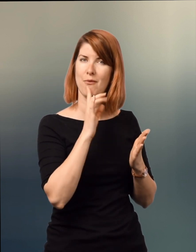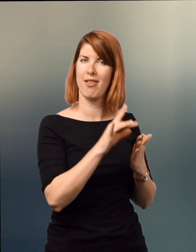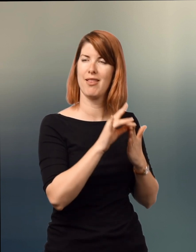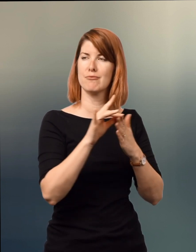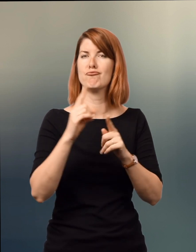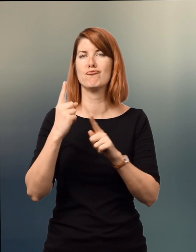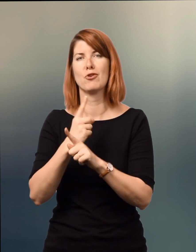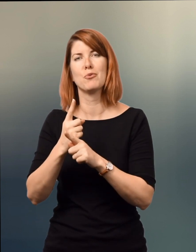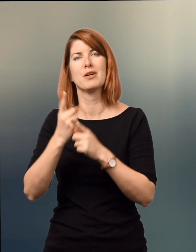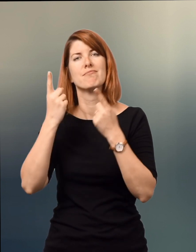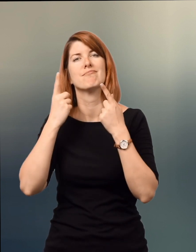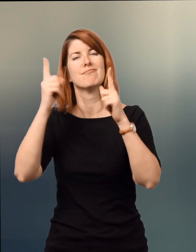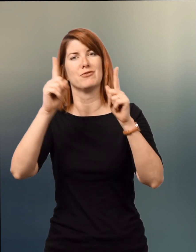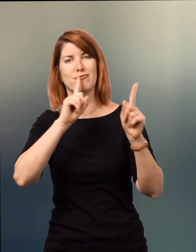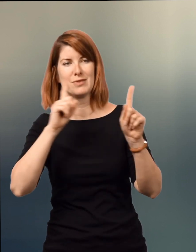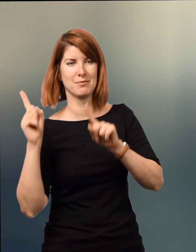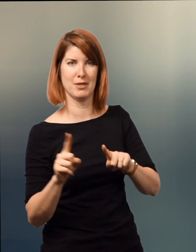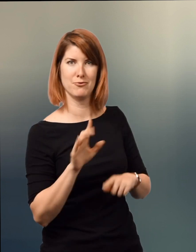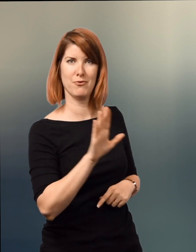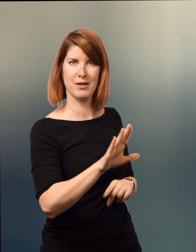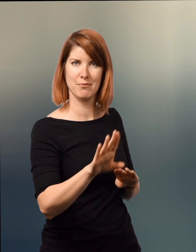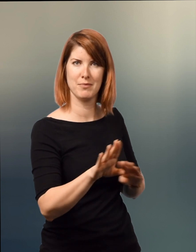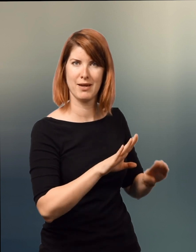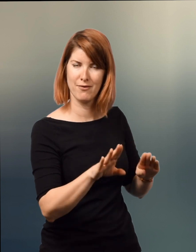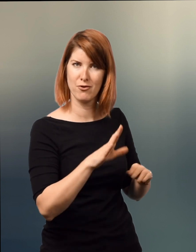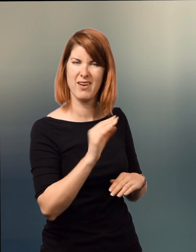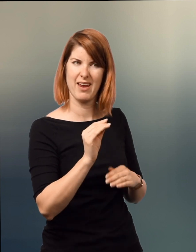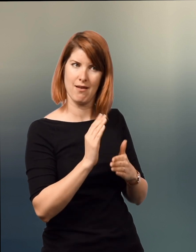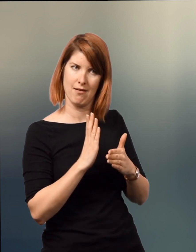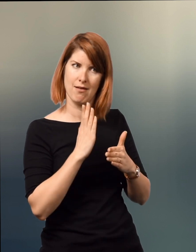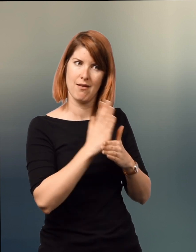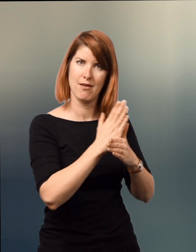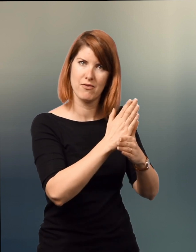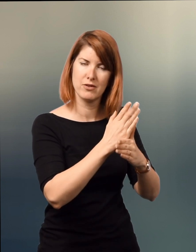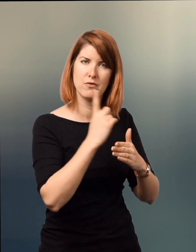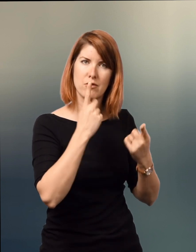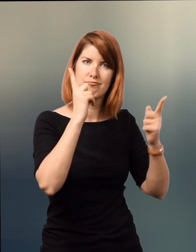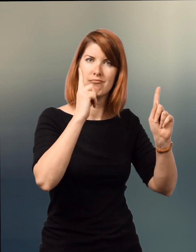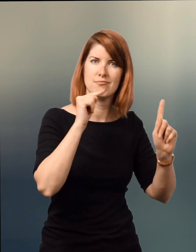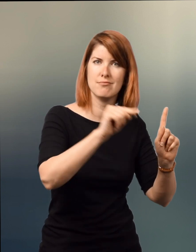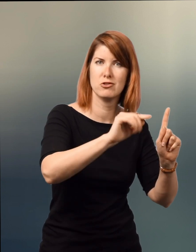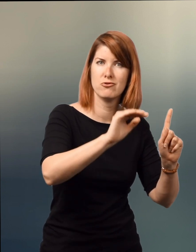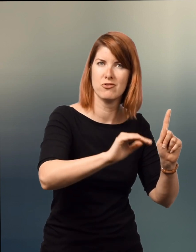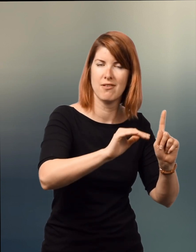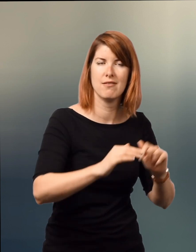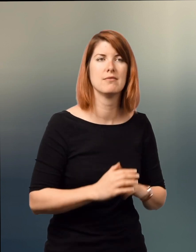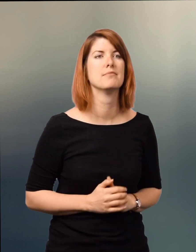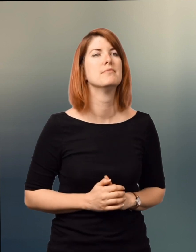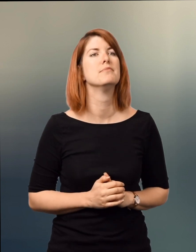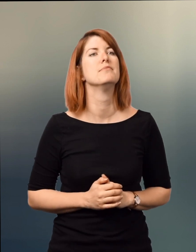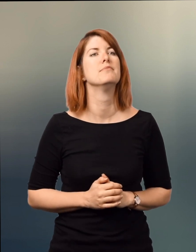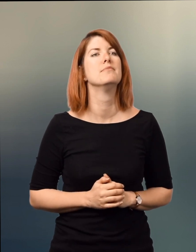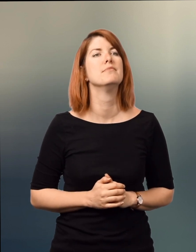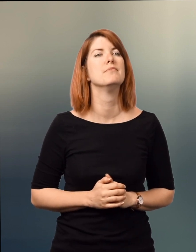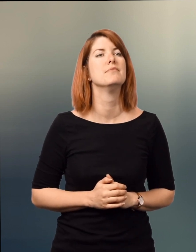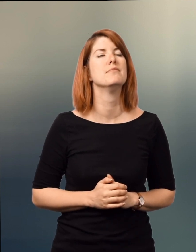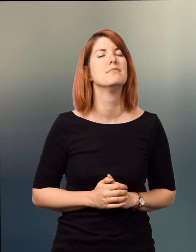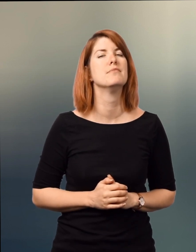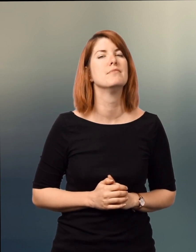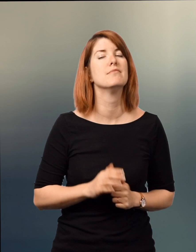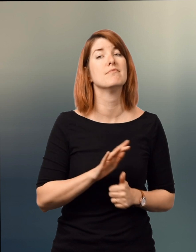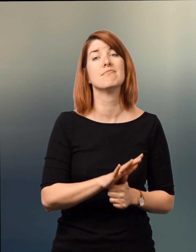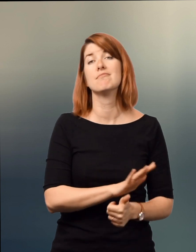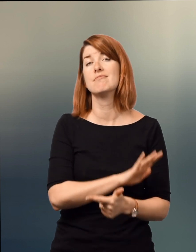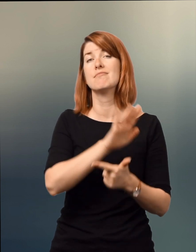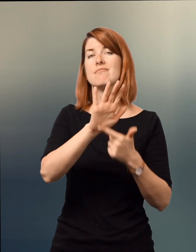more appropriate and effective responses to that behavior and interventions with those children. Secondly, I